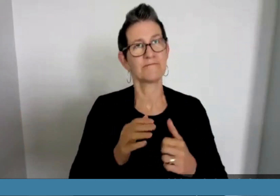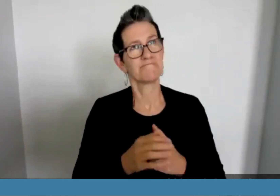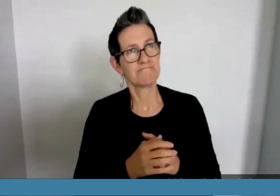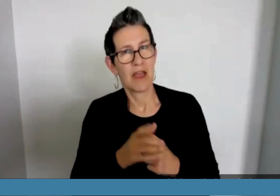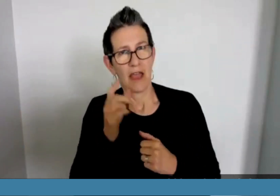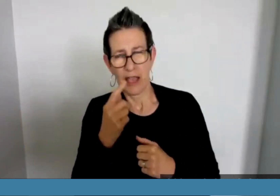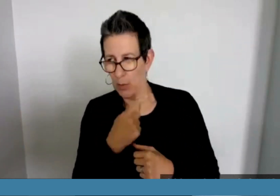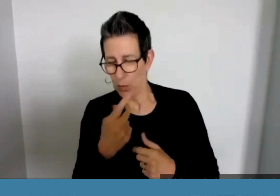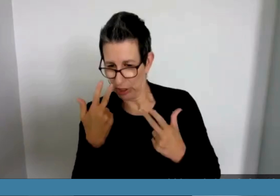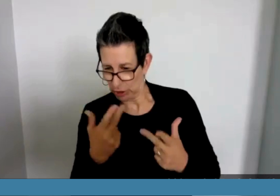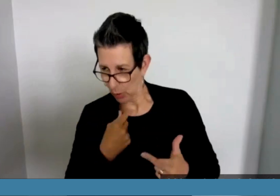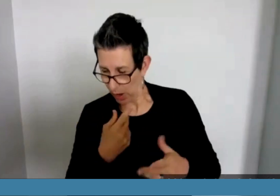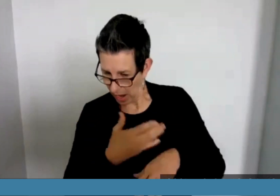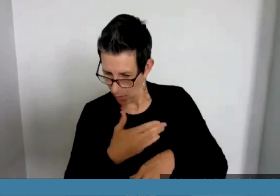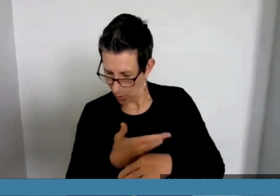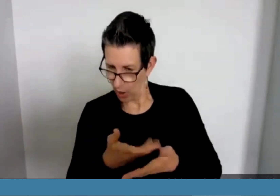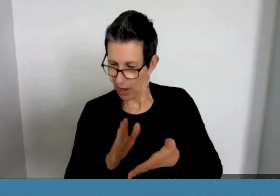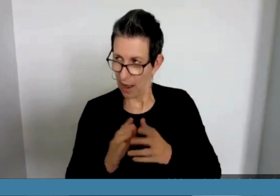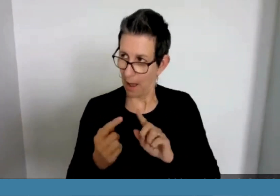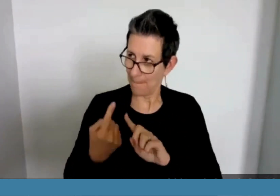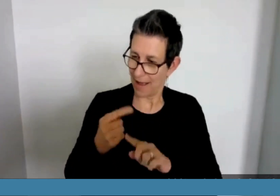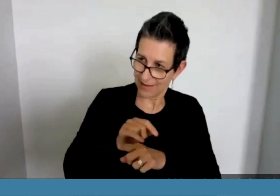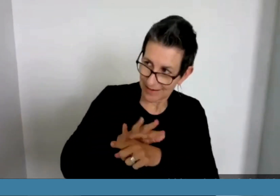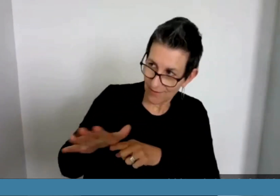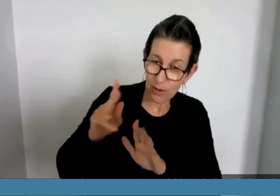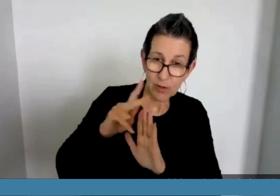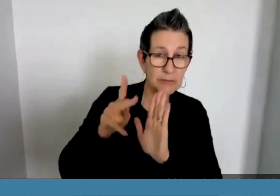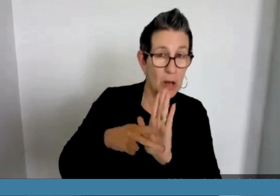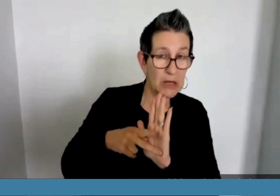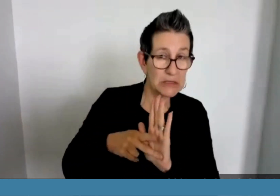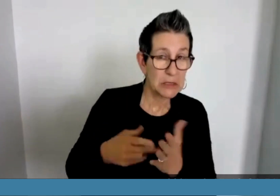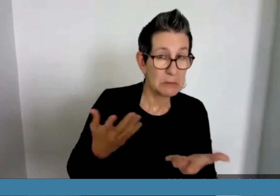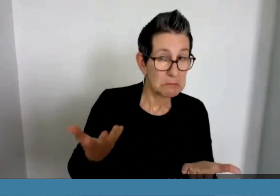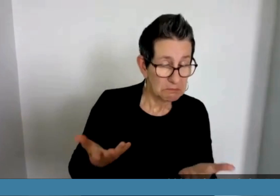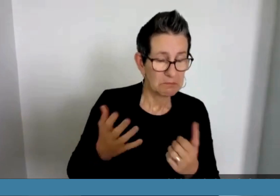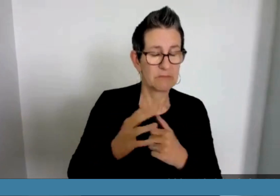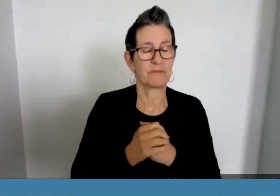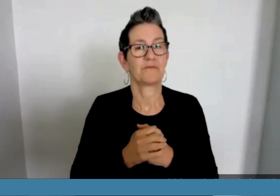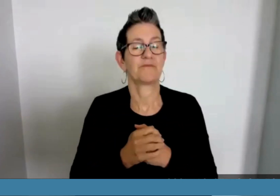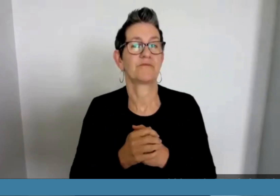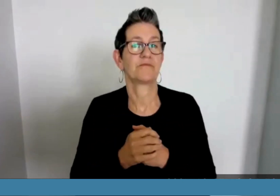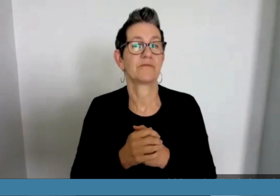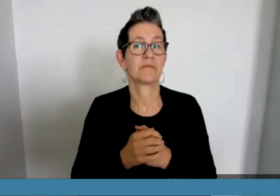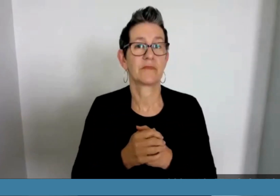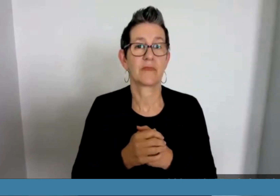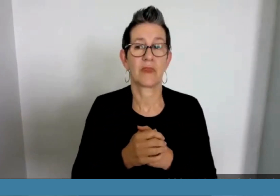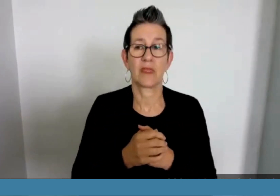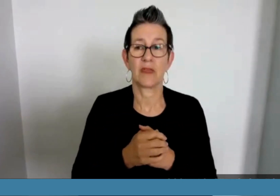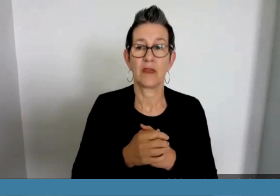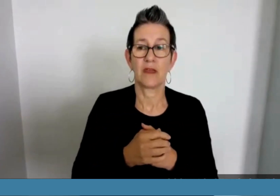has influenced policy before? Are we paying people with lived experience